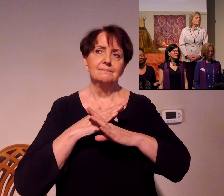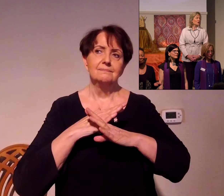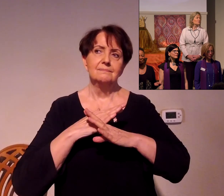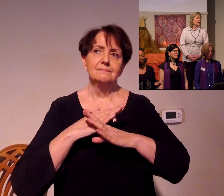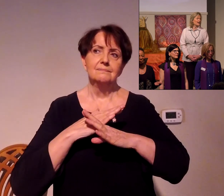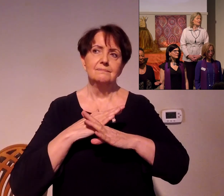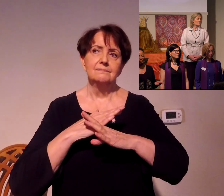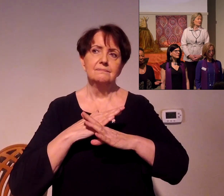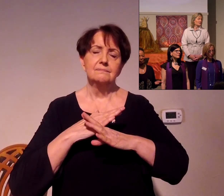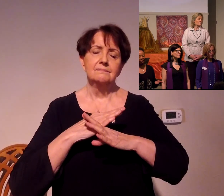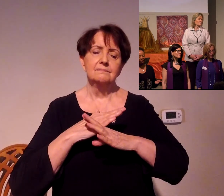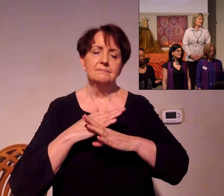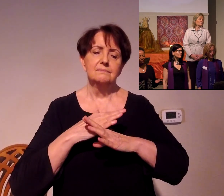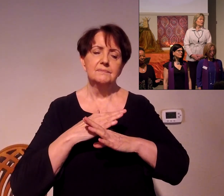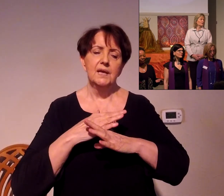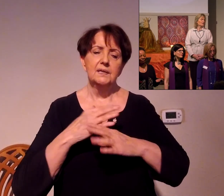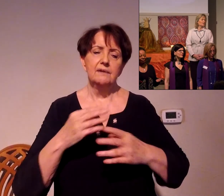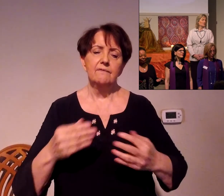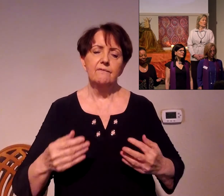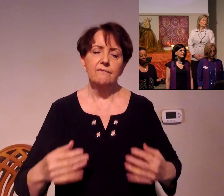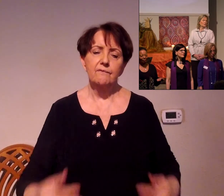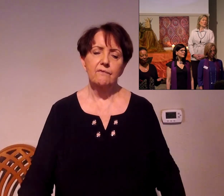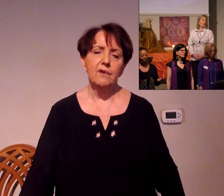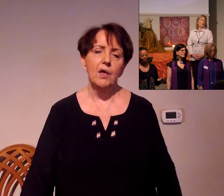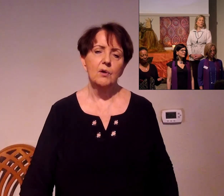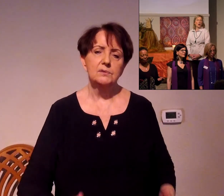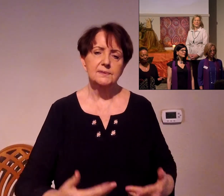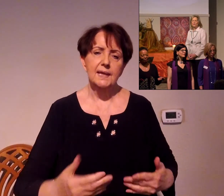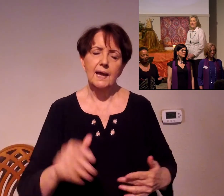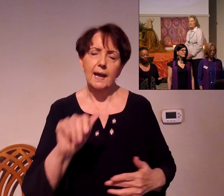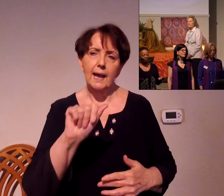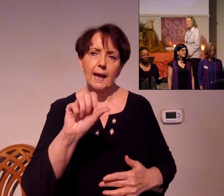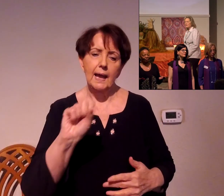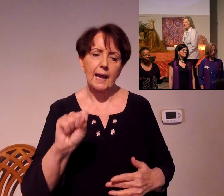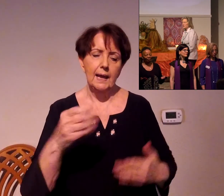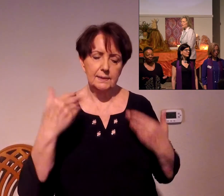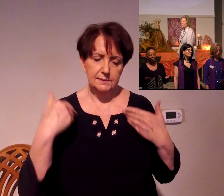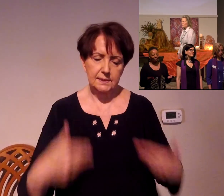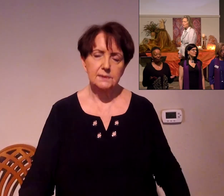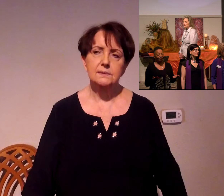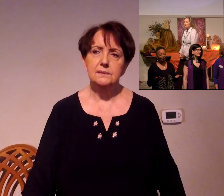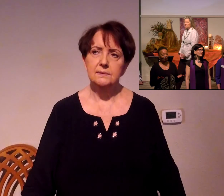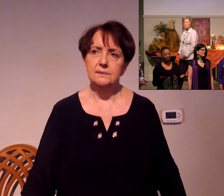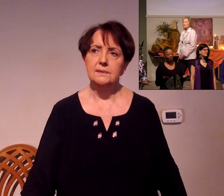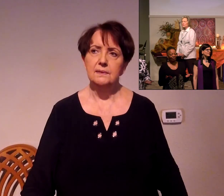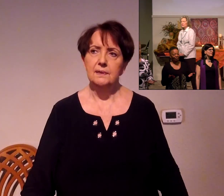And it flows as us. We are a walking manifestation